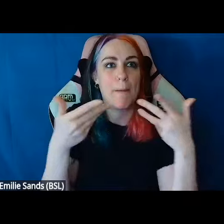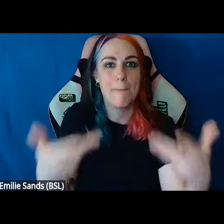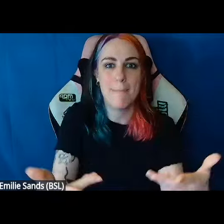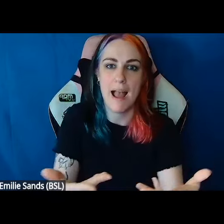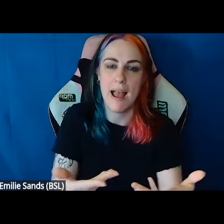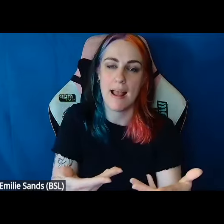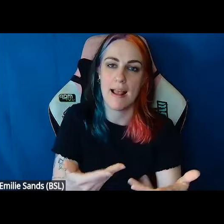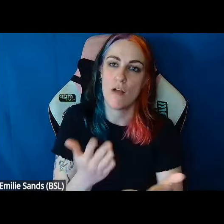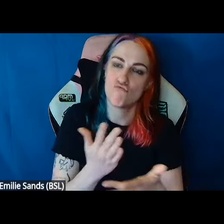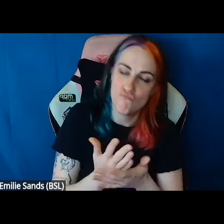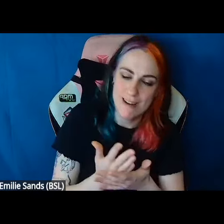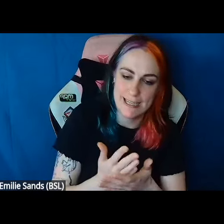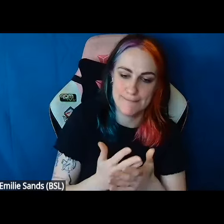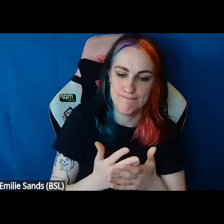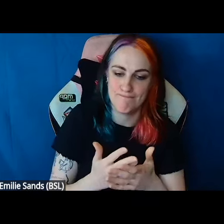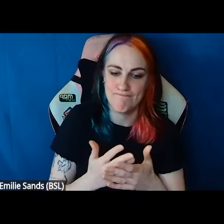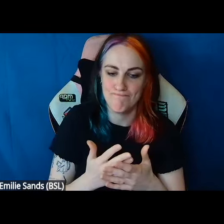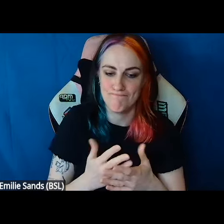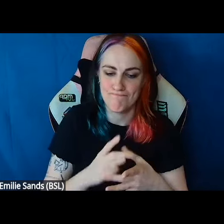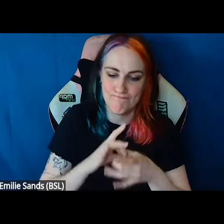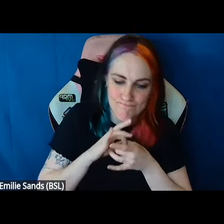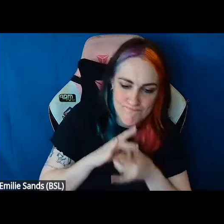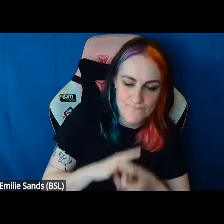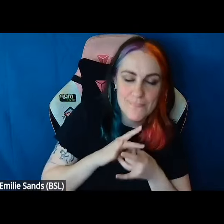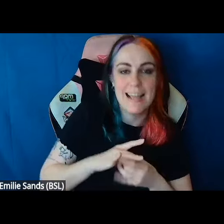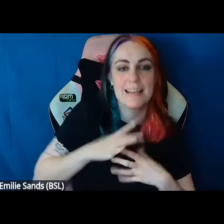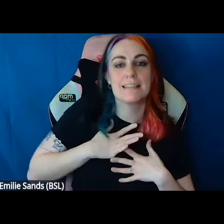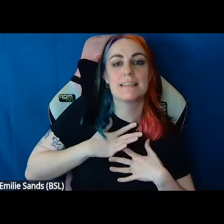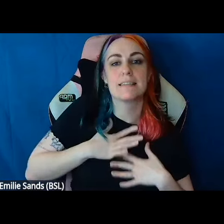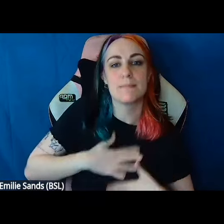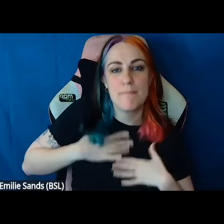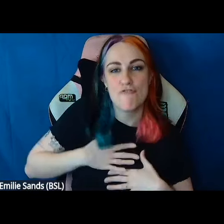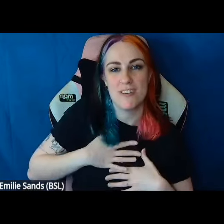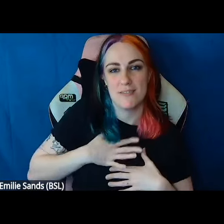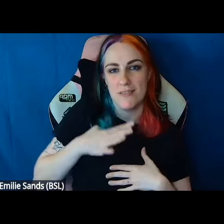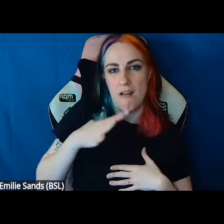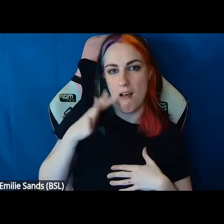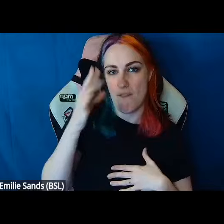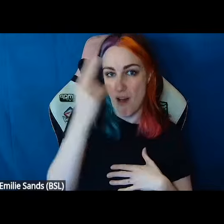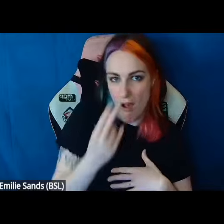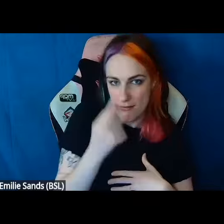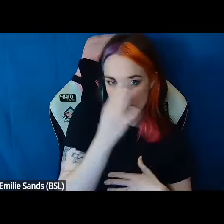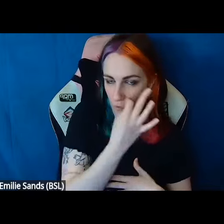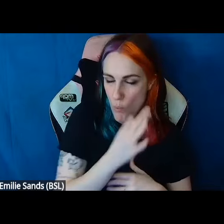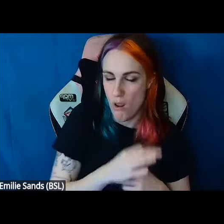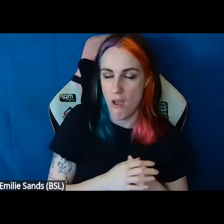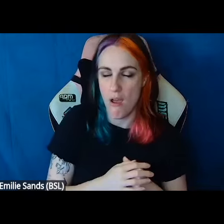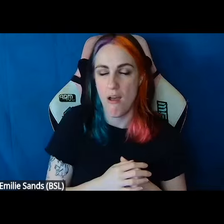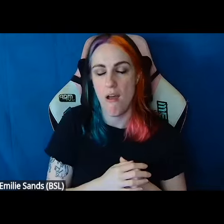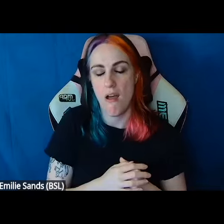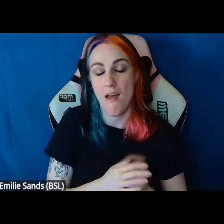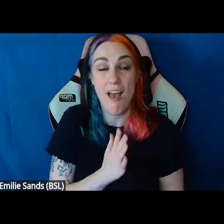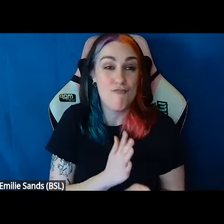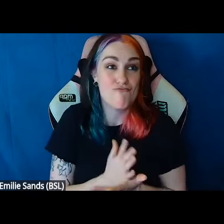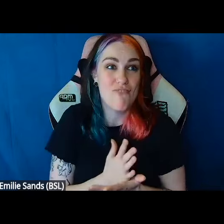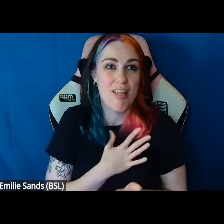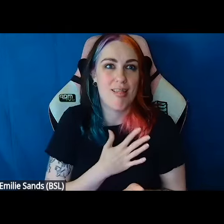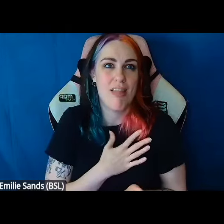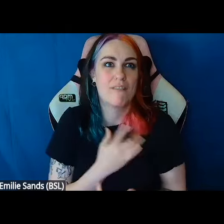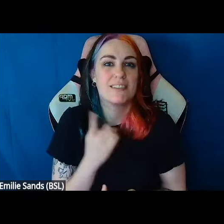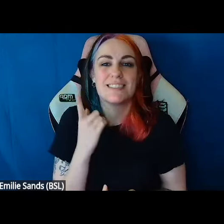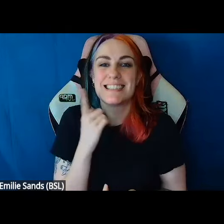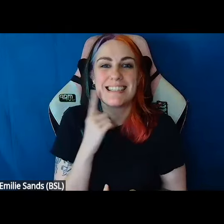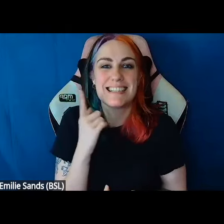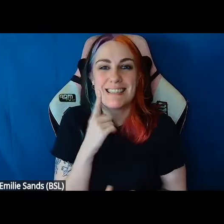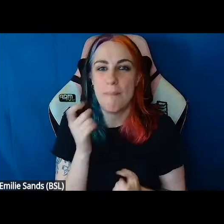invested in the spirit of art of fauna. And I loved this really simple concept of just the ethics